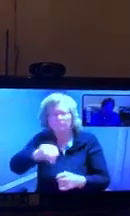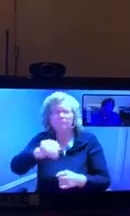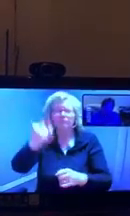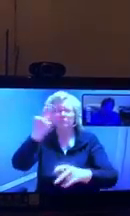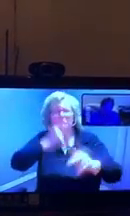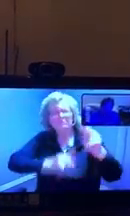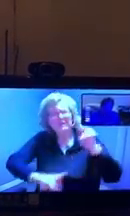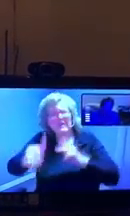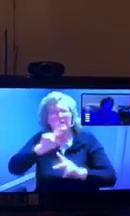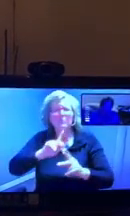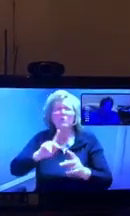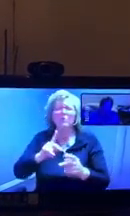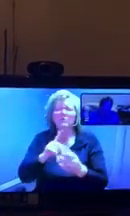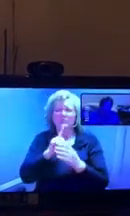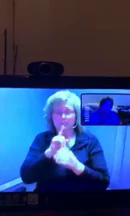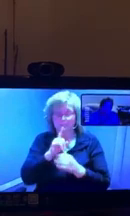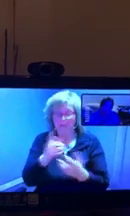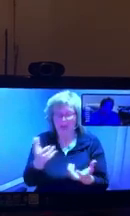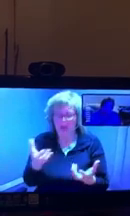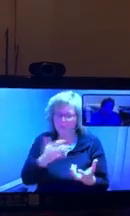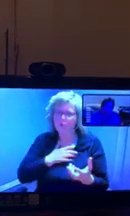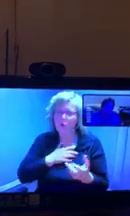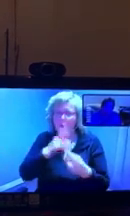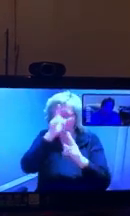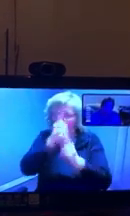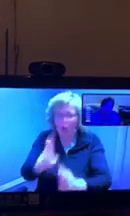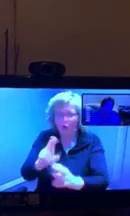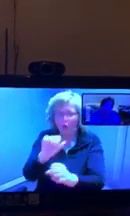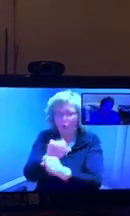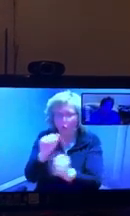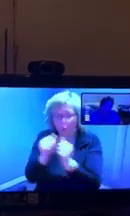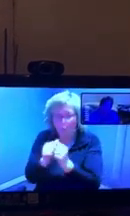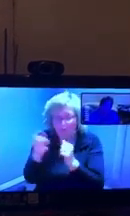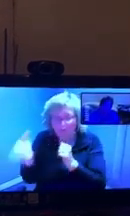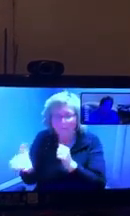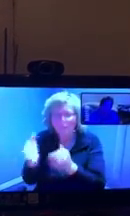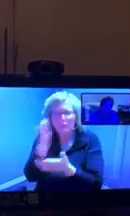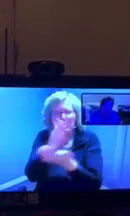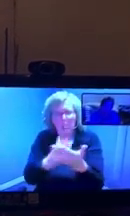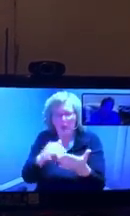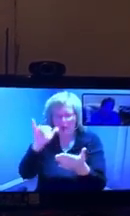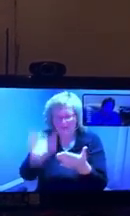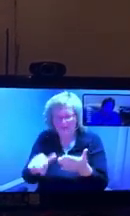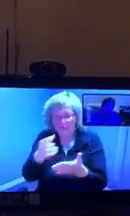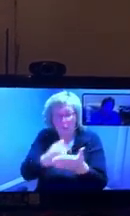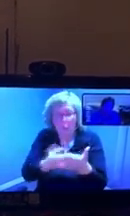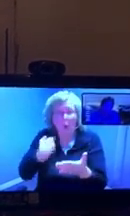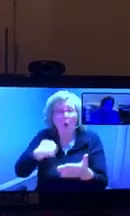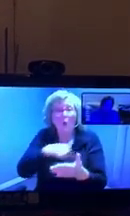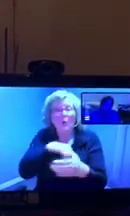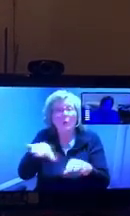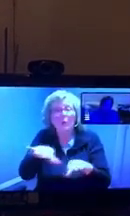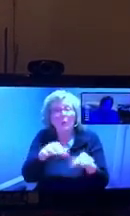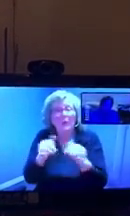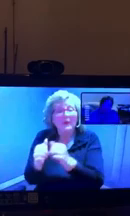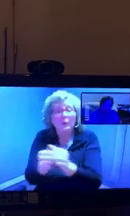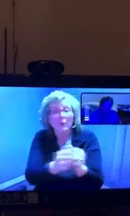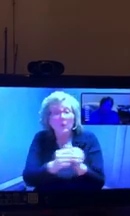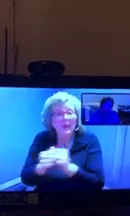him and to be a part of what we are doing together, not only he and I, but all of us in this